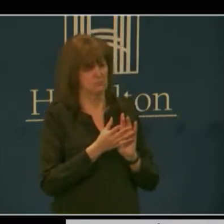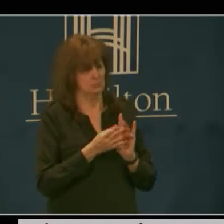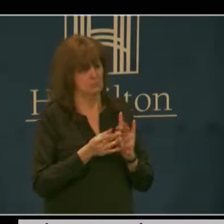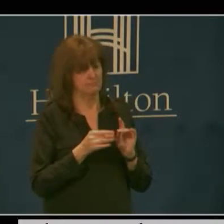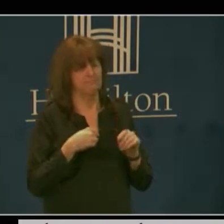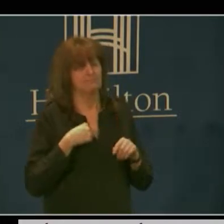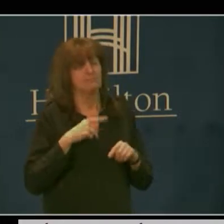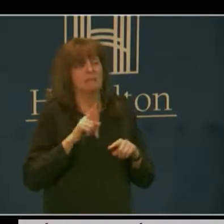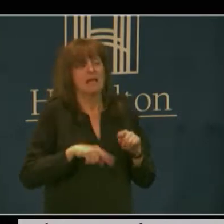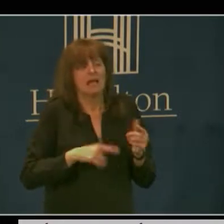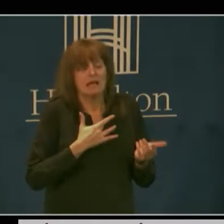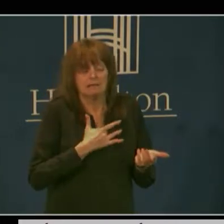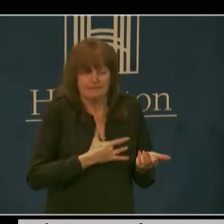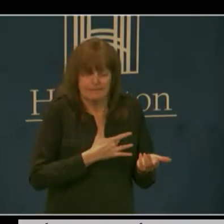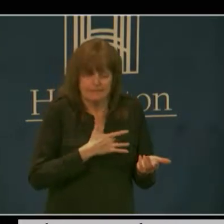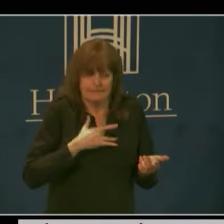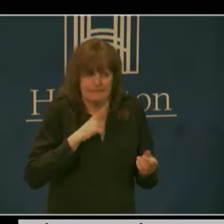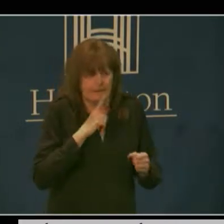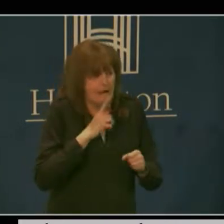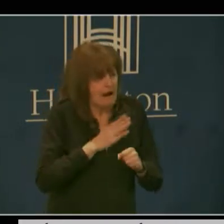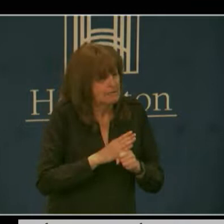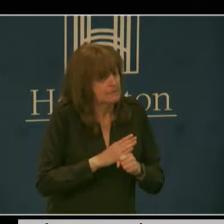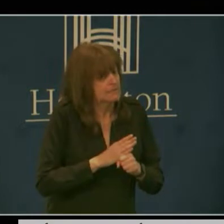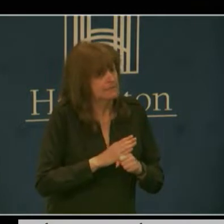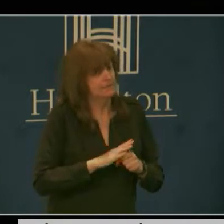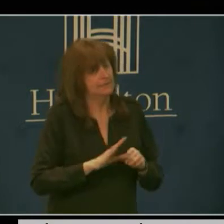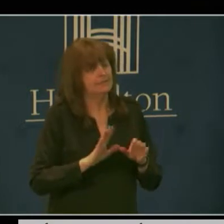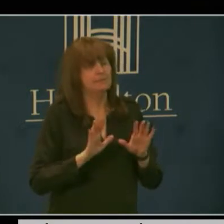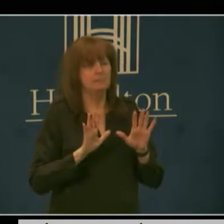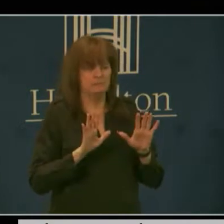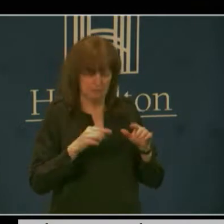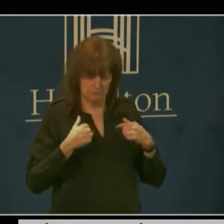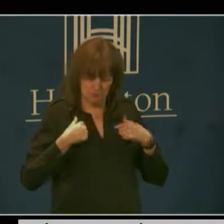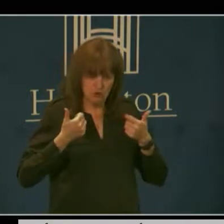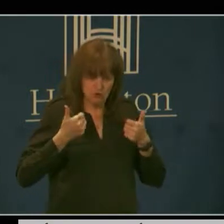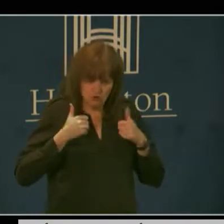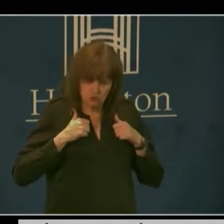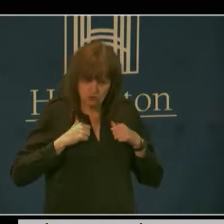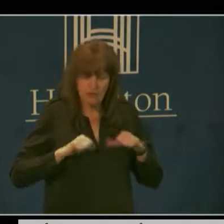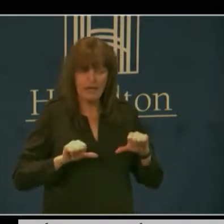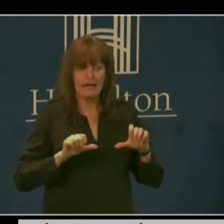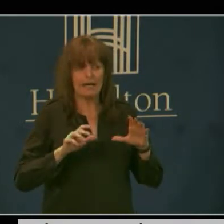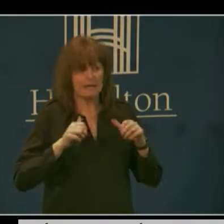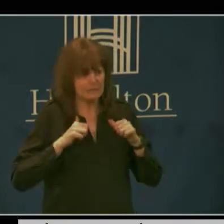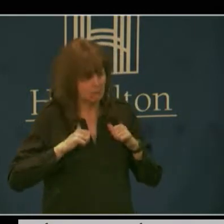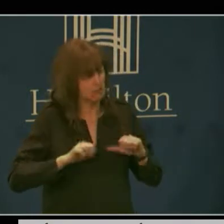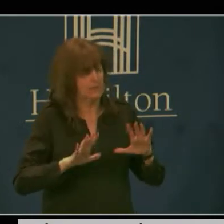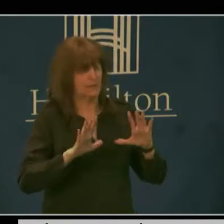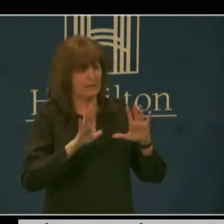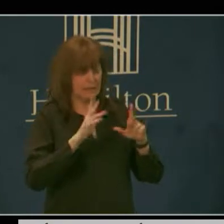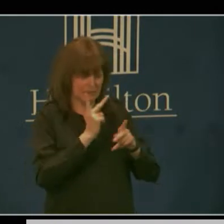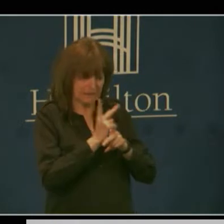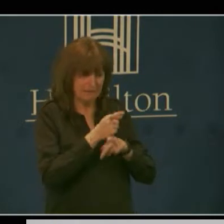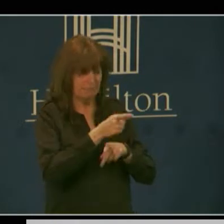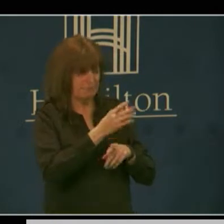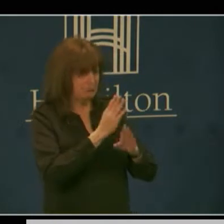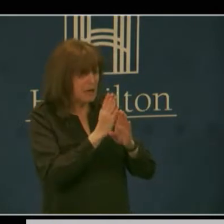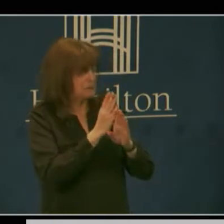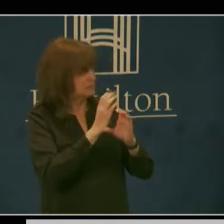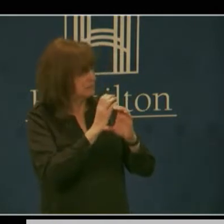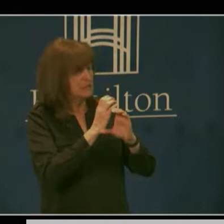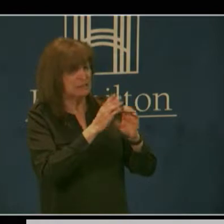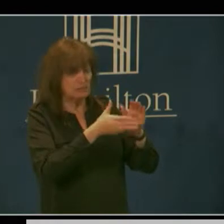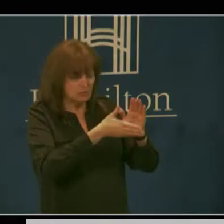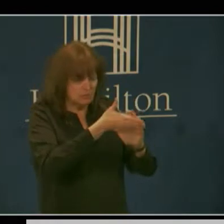can guarantee you that we will work as hard as we can to ensure there is a level of transit service for this community. Our drivers want that.